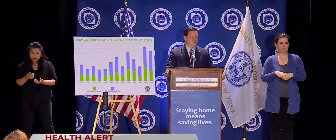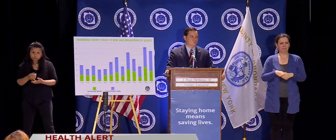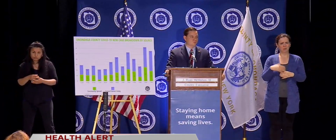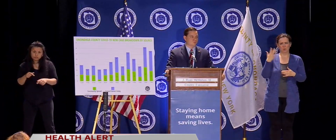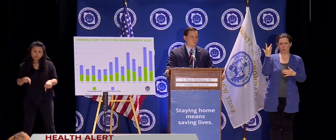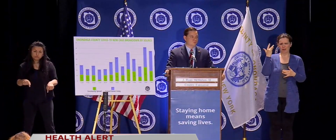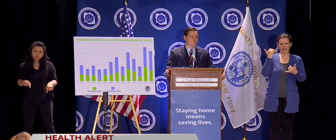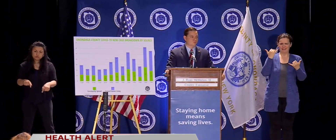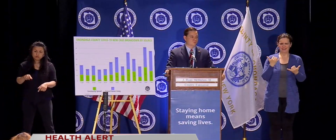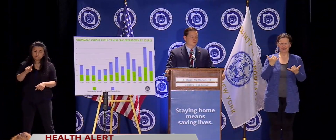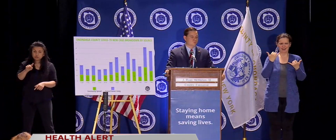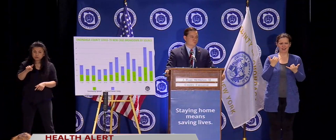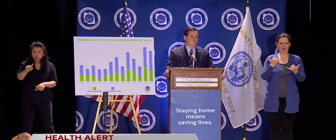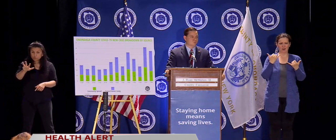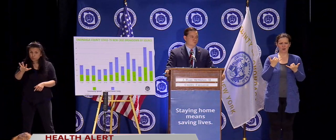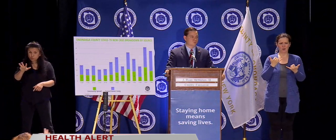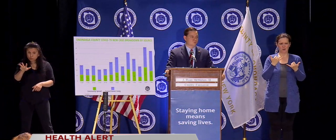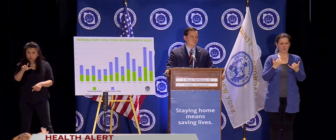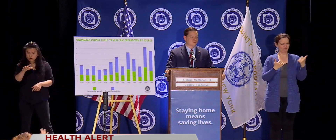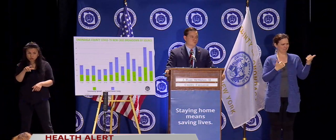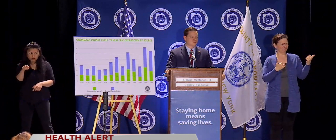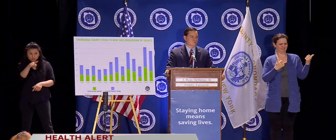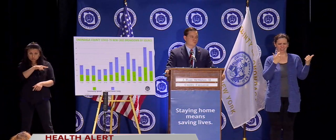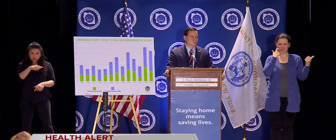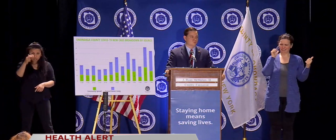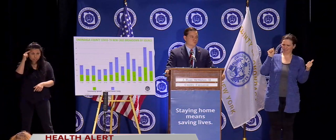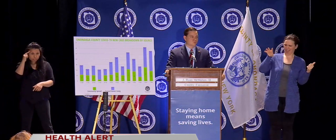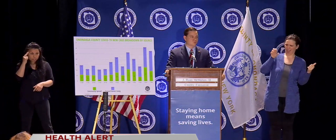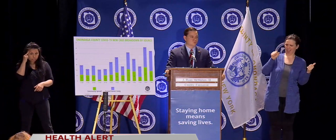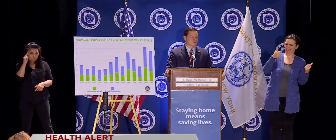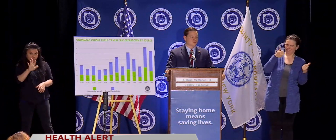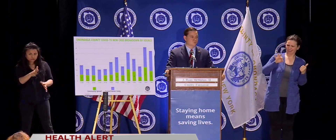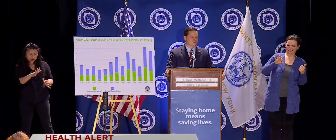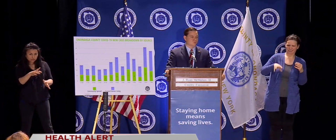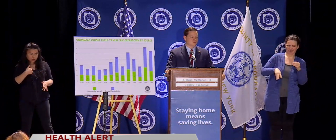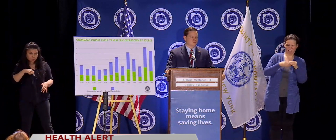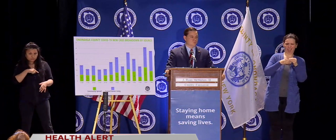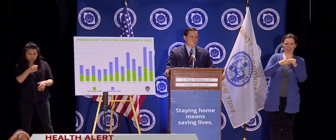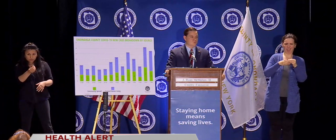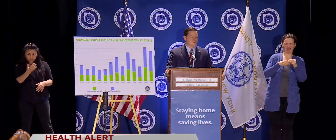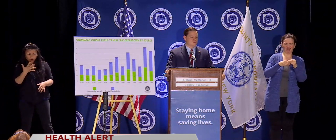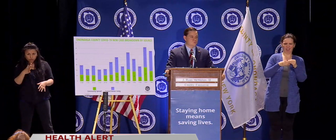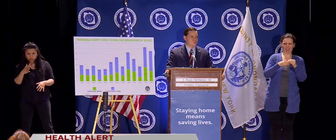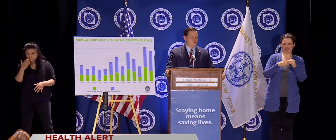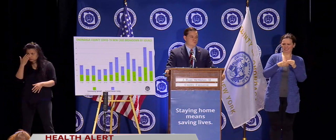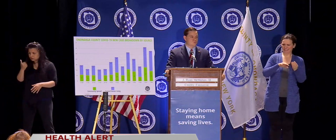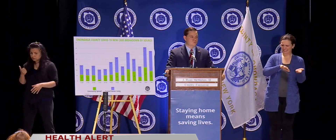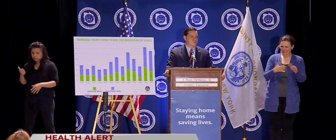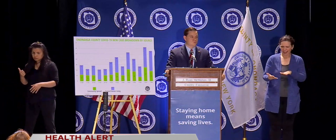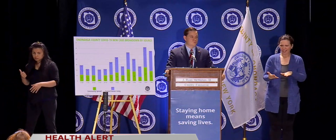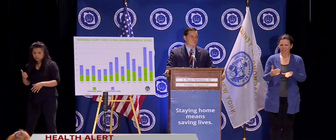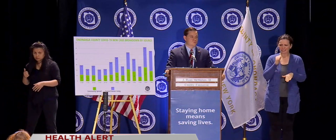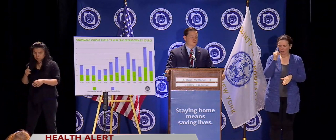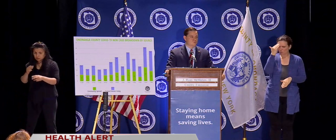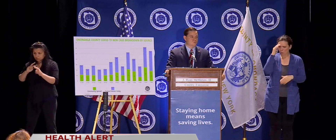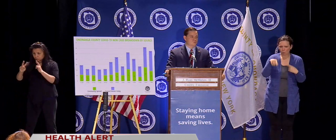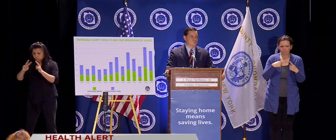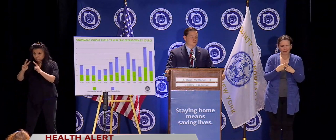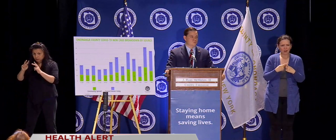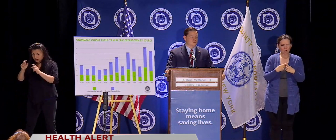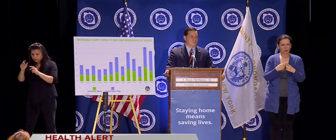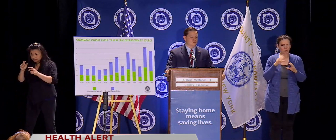that were previously unreported? Is there a problem with communications between the state and the county, or what